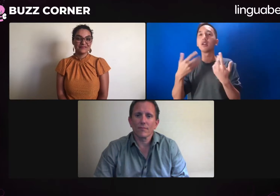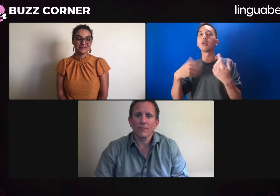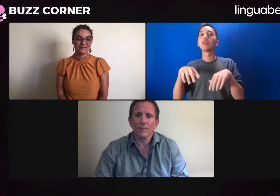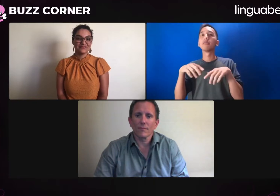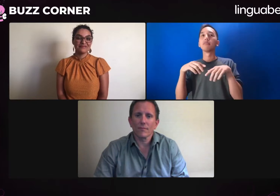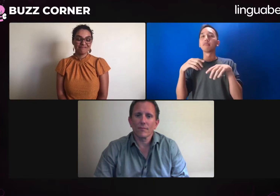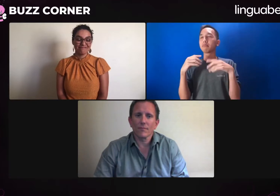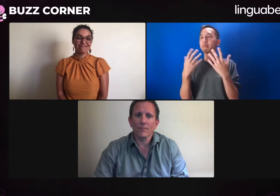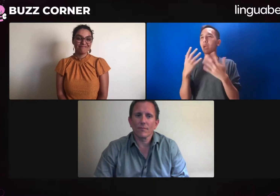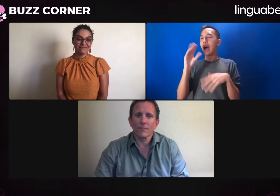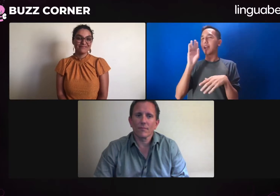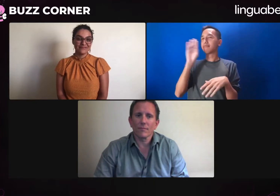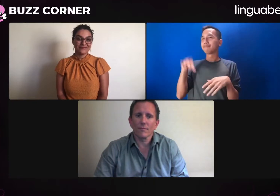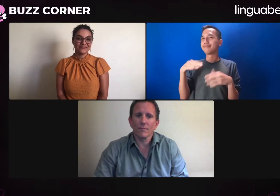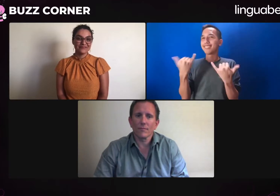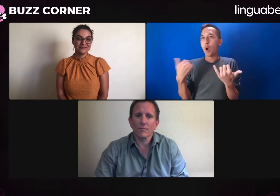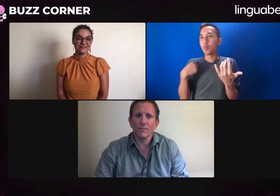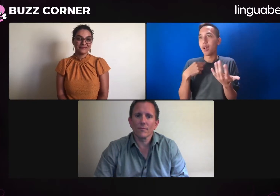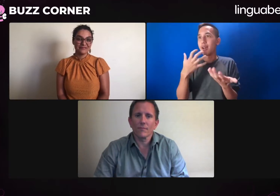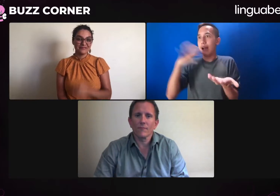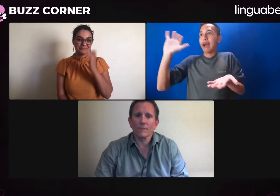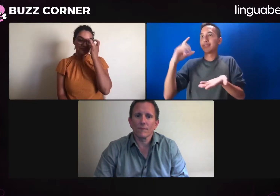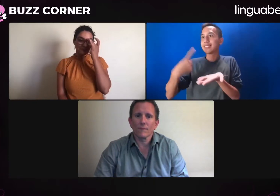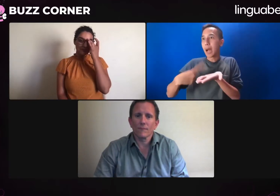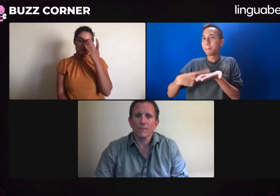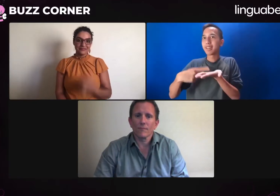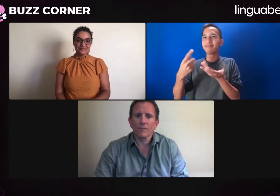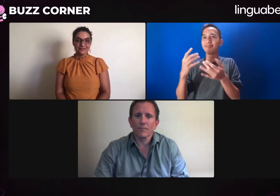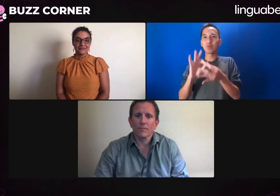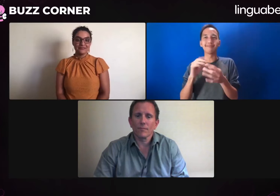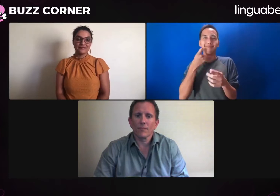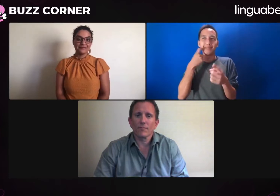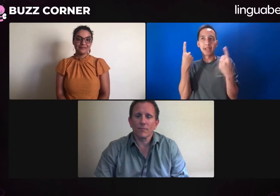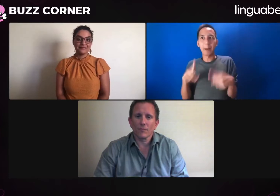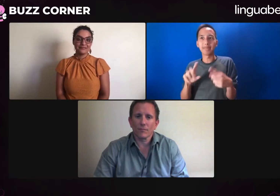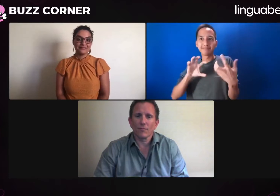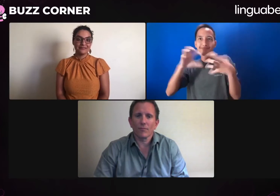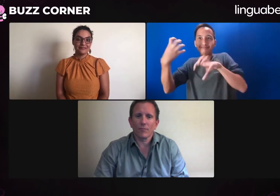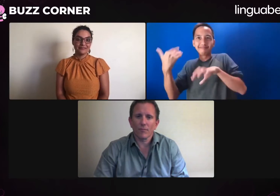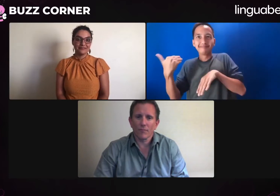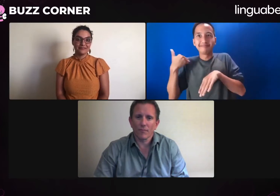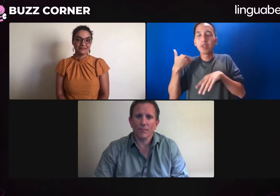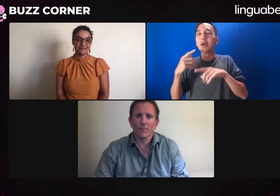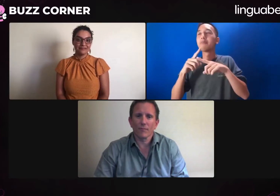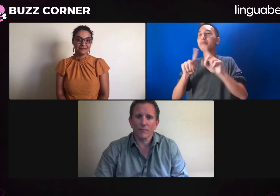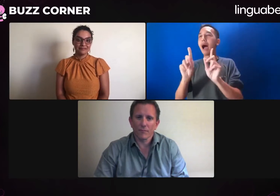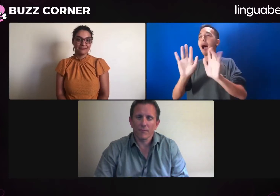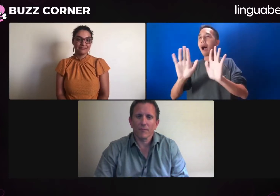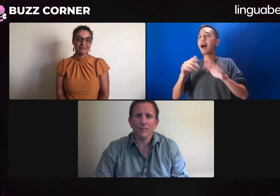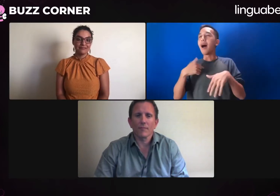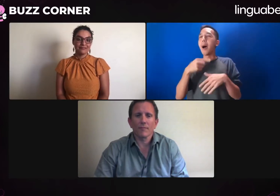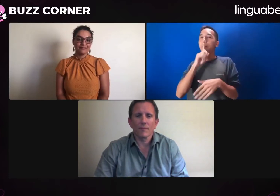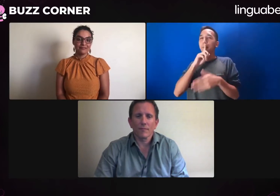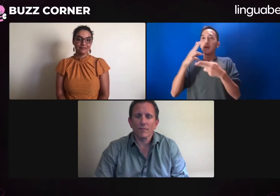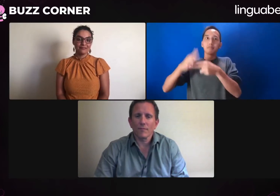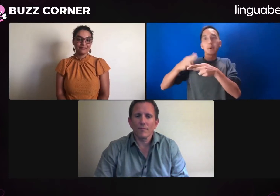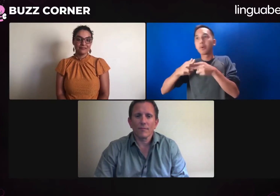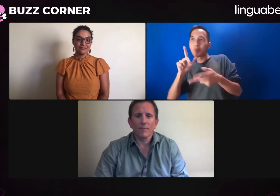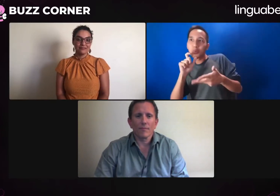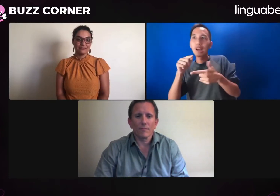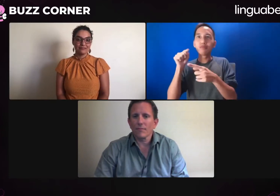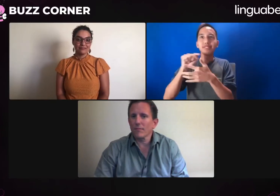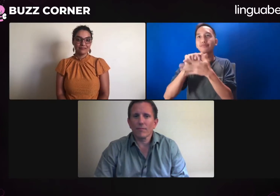be racism and Audism everywhere. And I do know that that's a very hot topic lately with many of